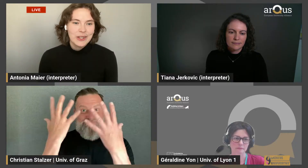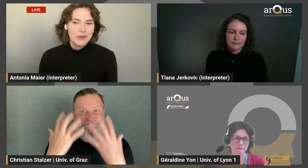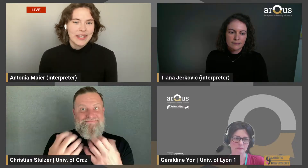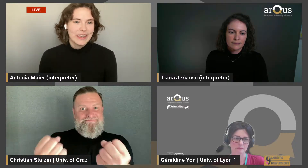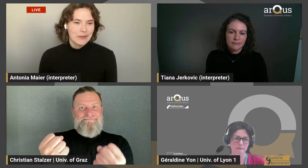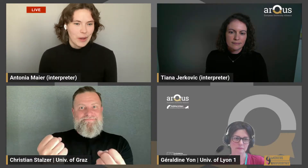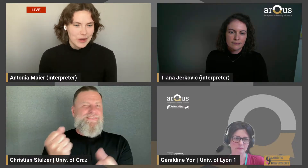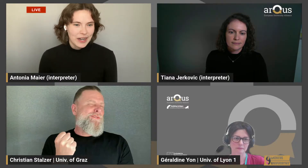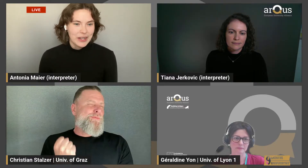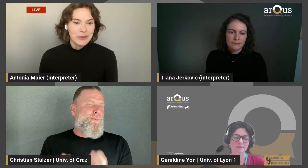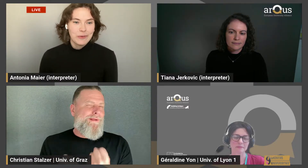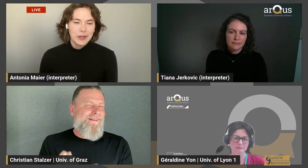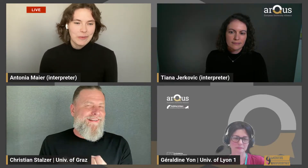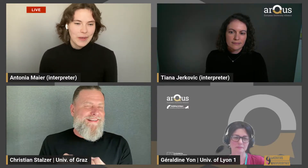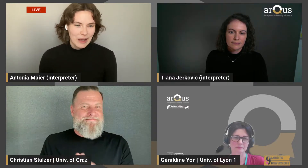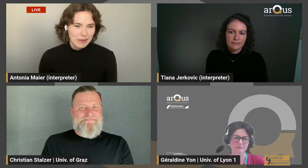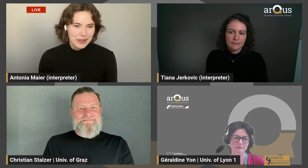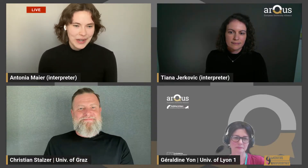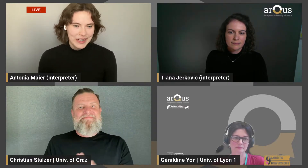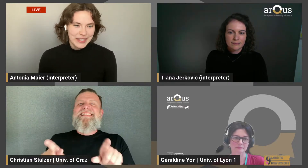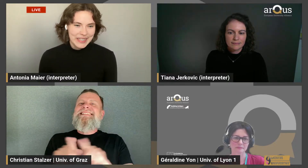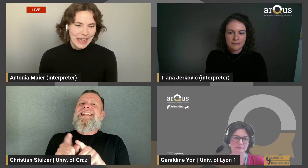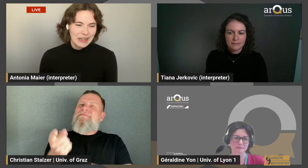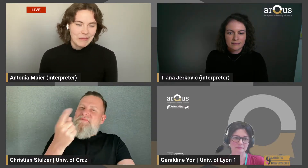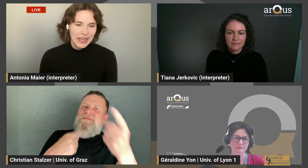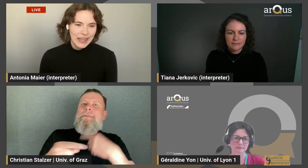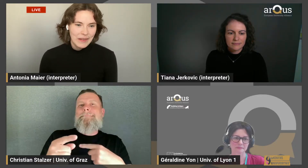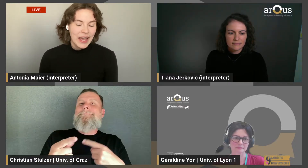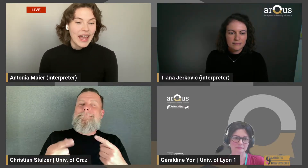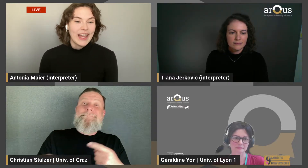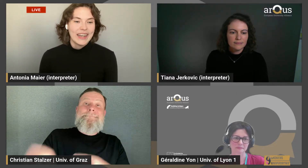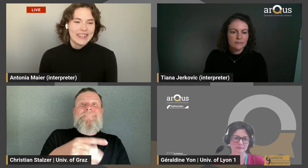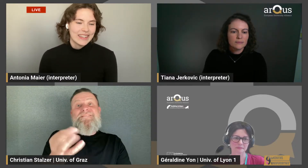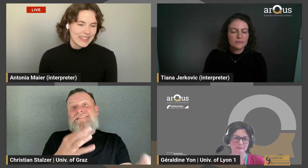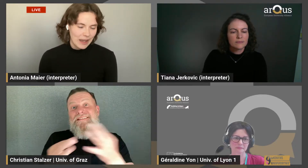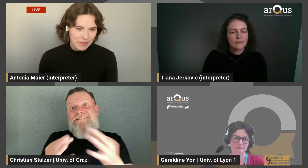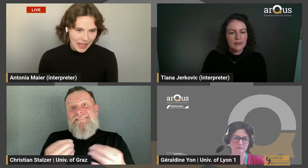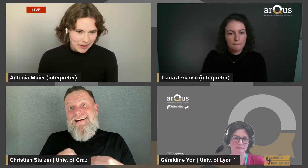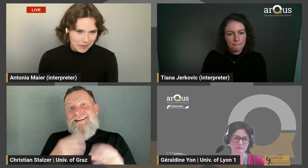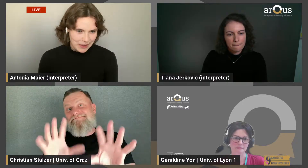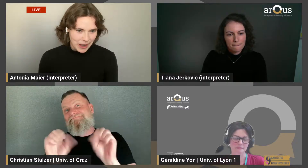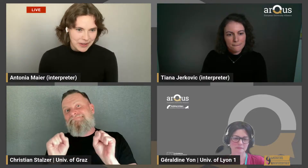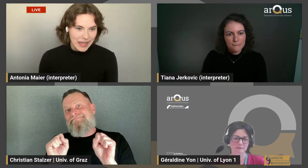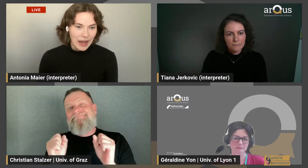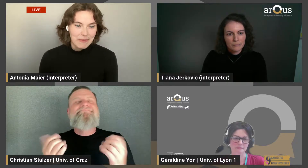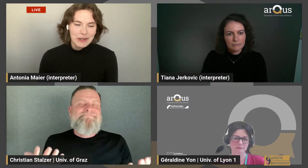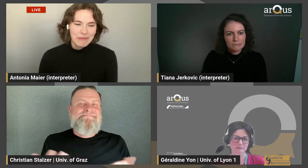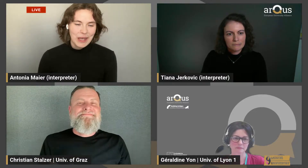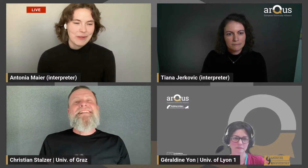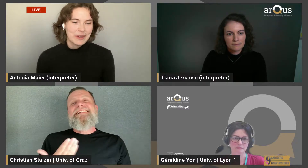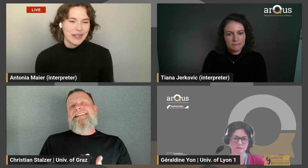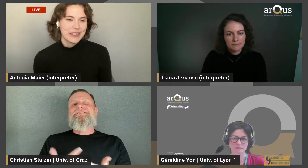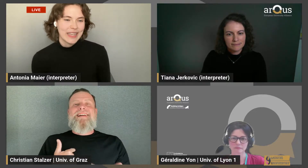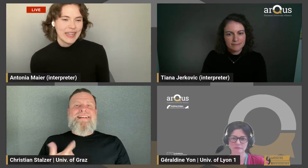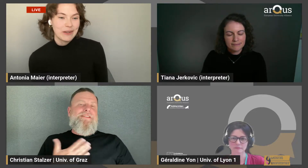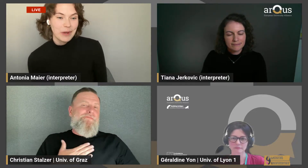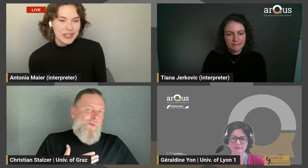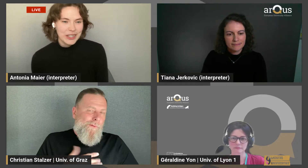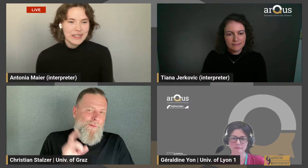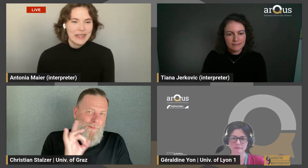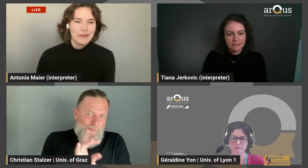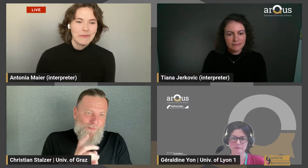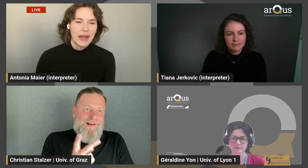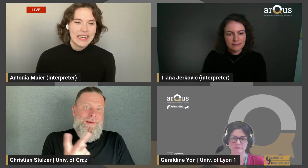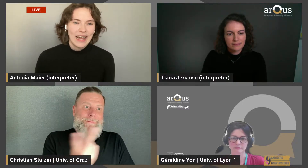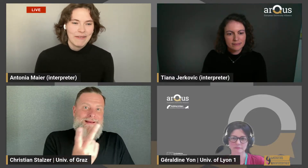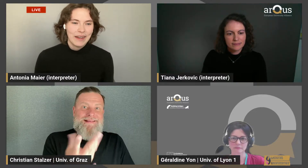be doing this webinar. You wouldn't be able to understand me. And same the other way around, I wouldn't be able to understand the